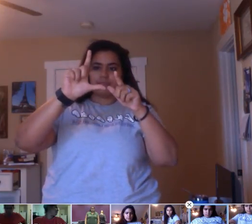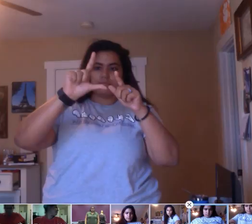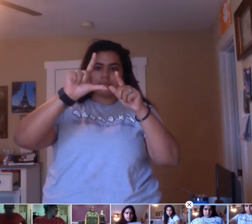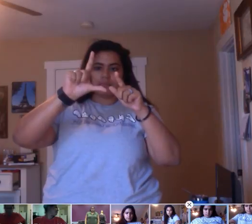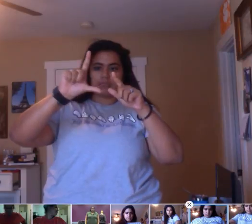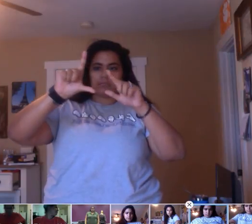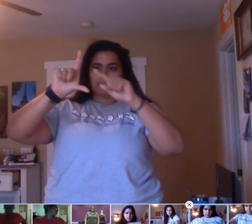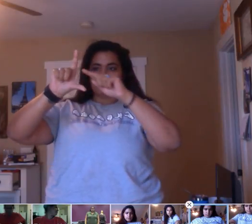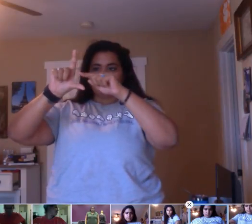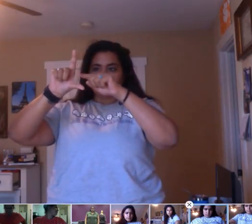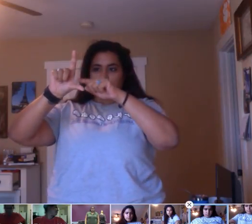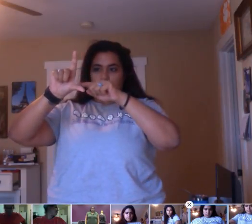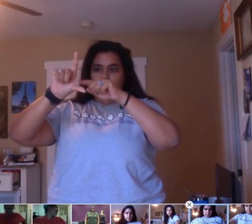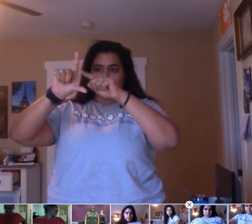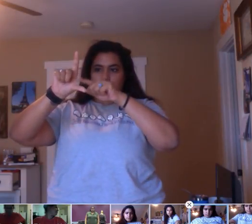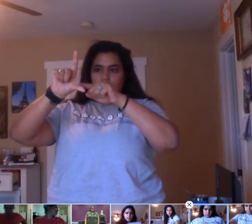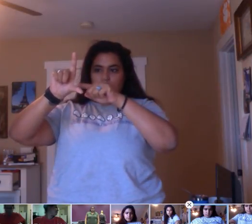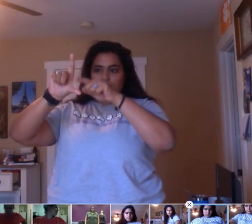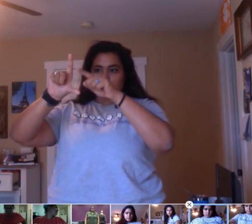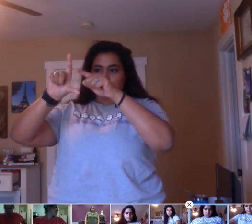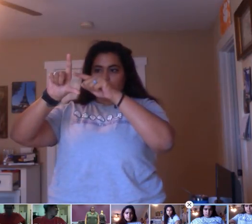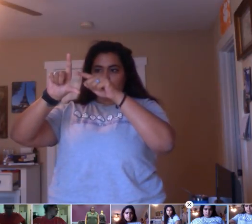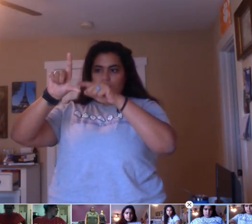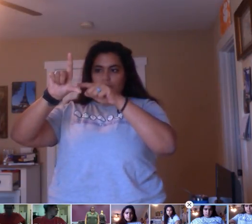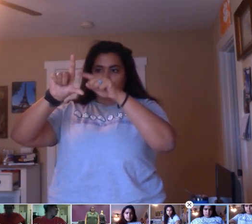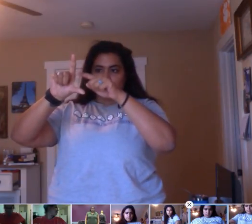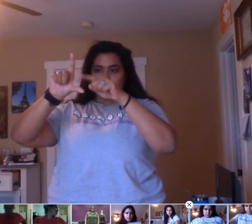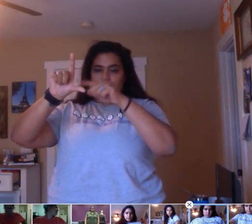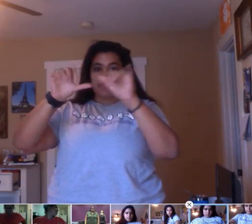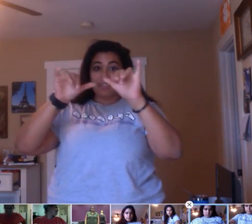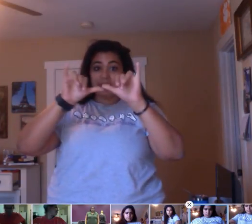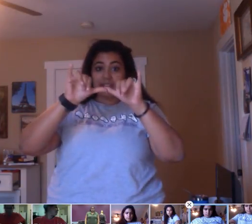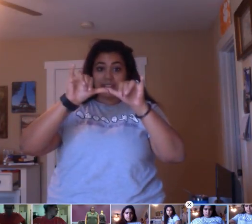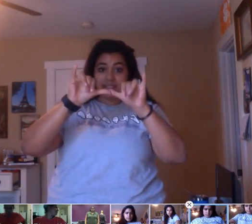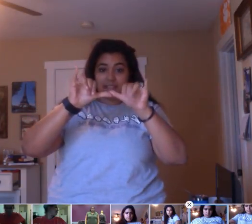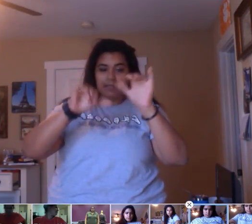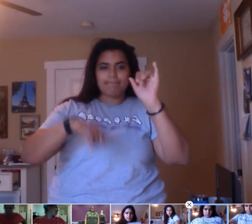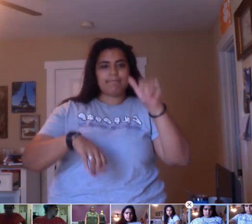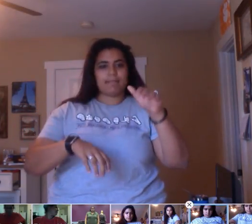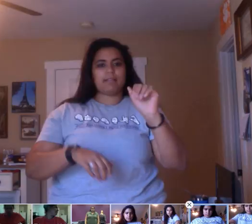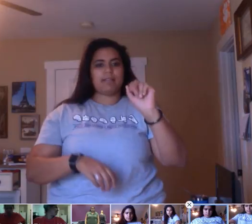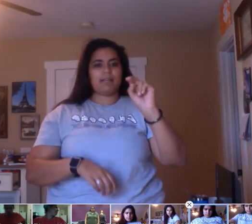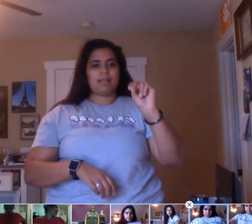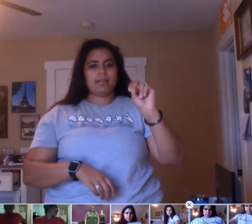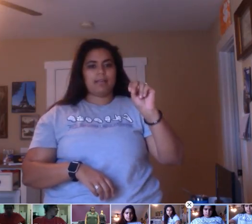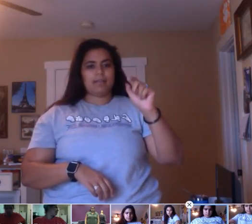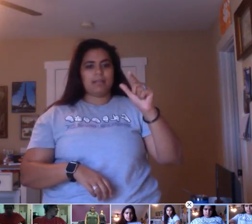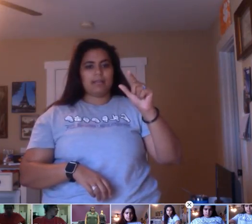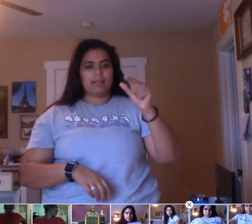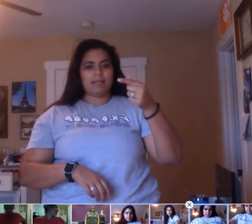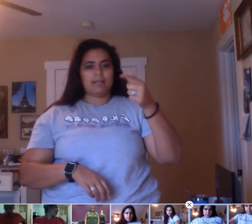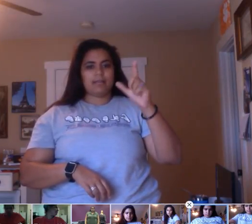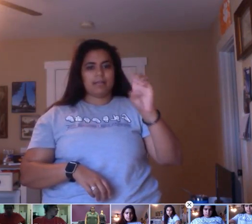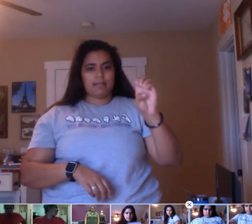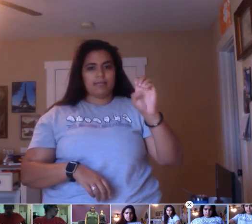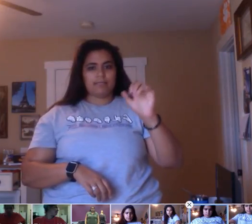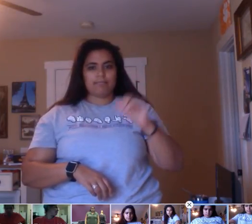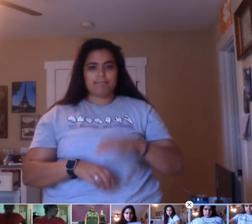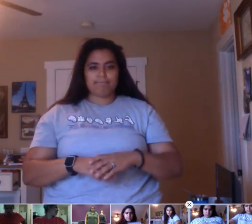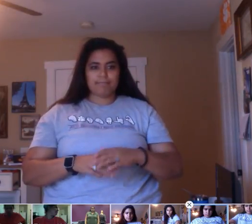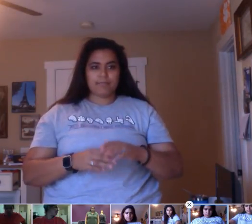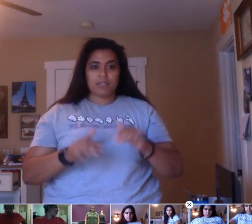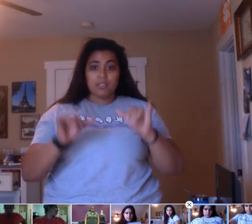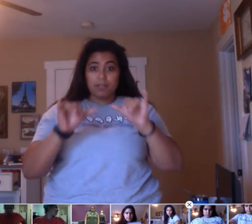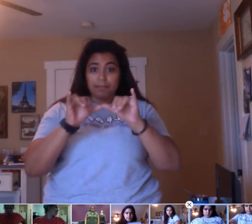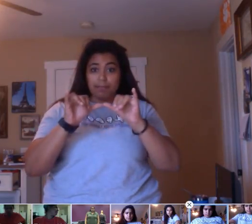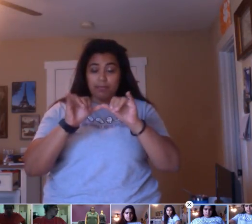use angles. So here's an example of an angle. That measurement is called